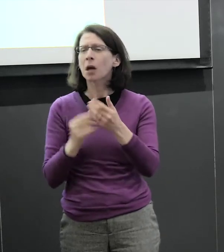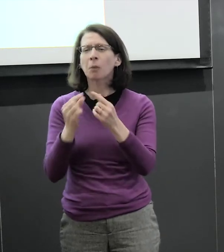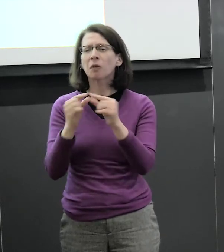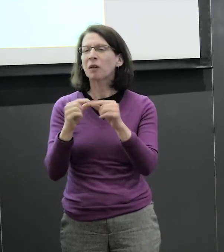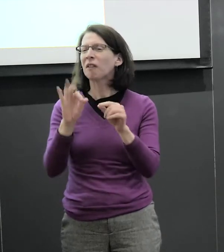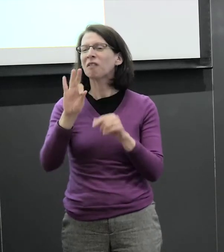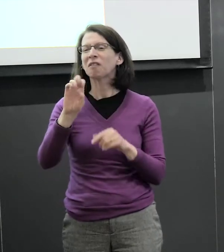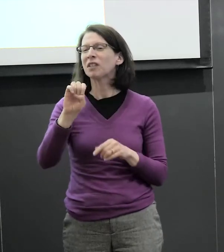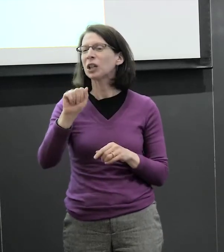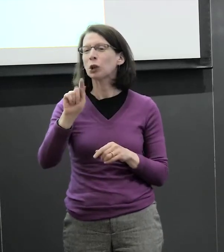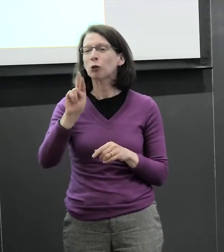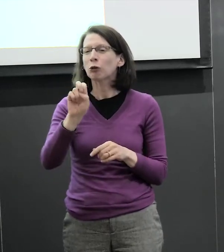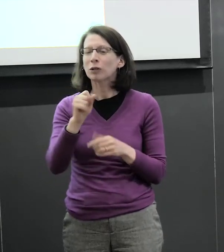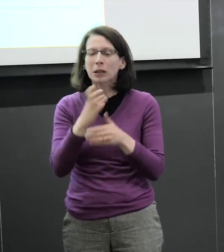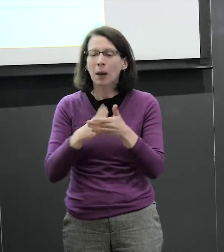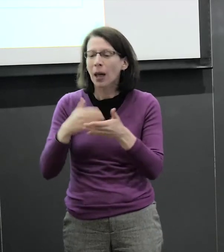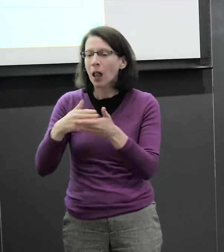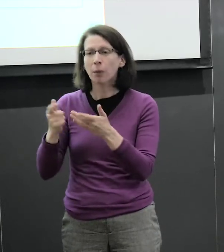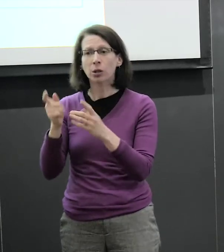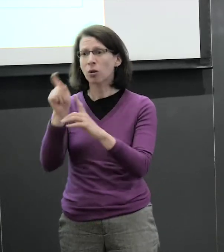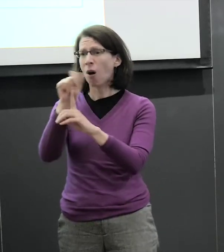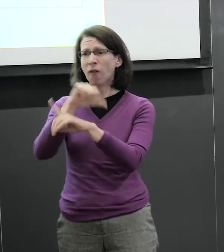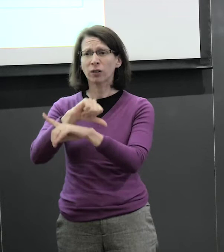grammatical elements. Okay.